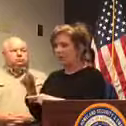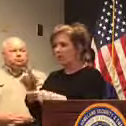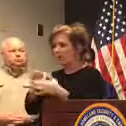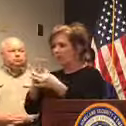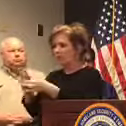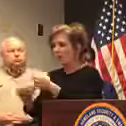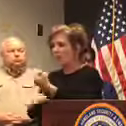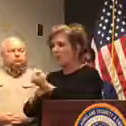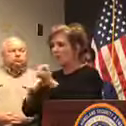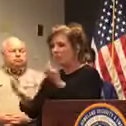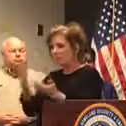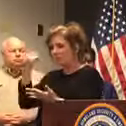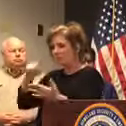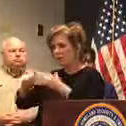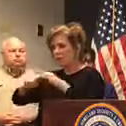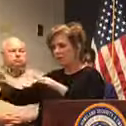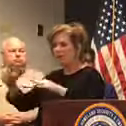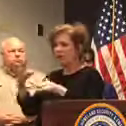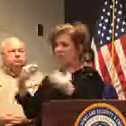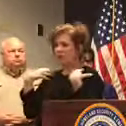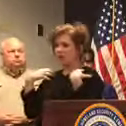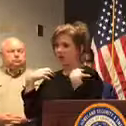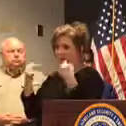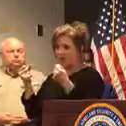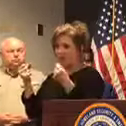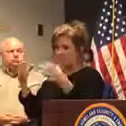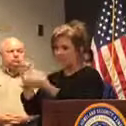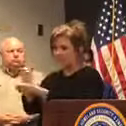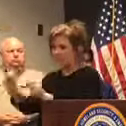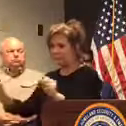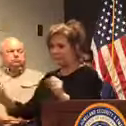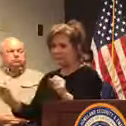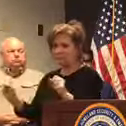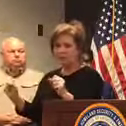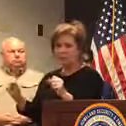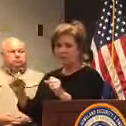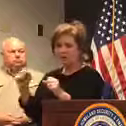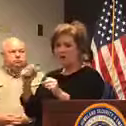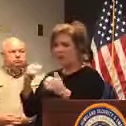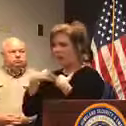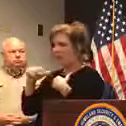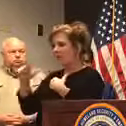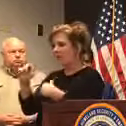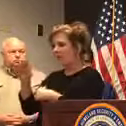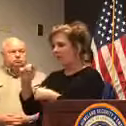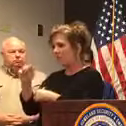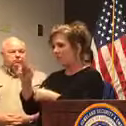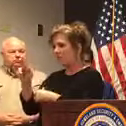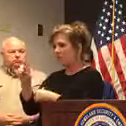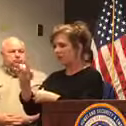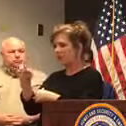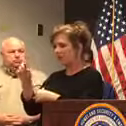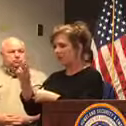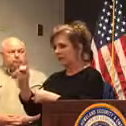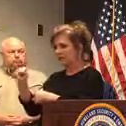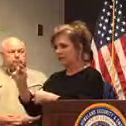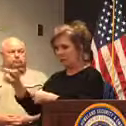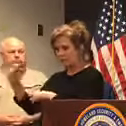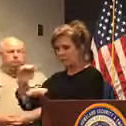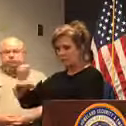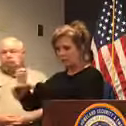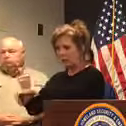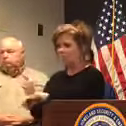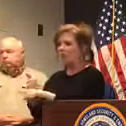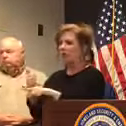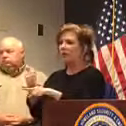both evacuation and recovery efforts, we have activated a vehicle staging area at Lamar Dixon in conjunction with the National Guard, as well as